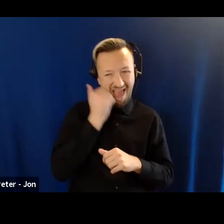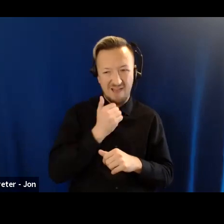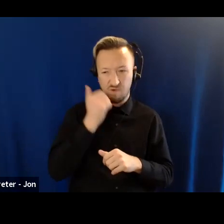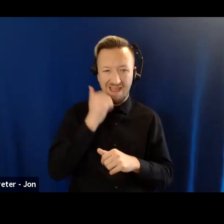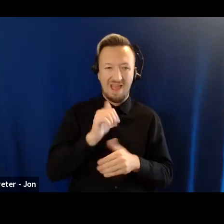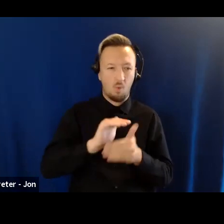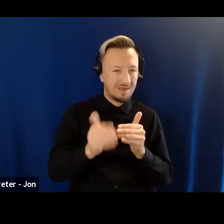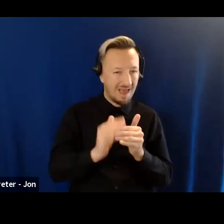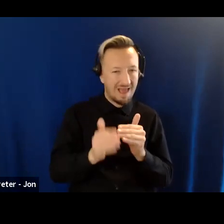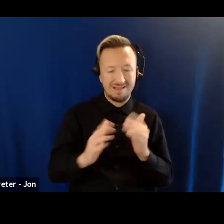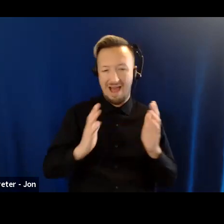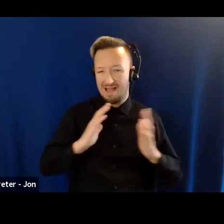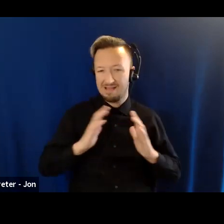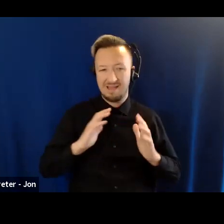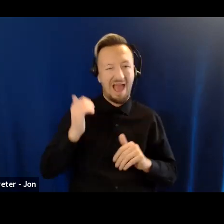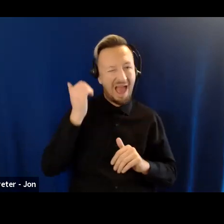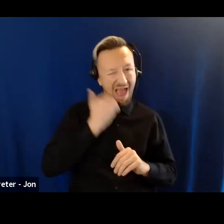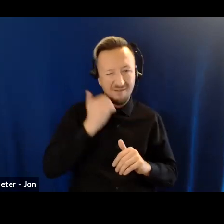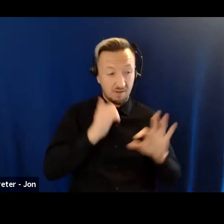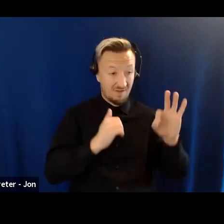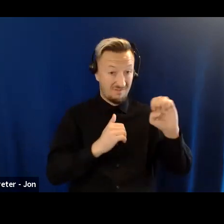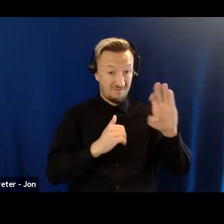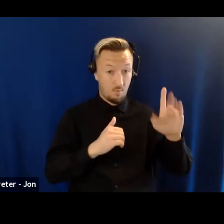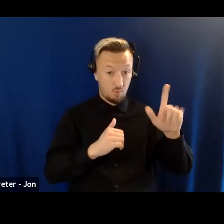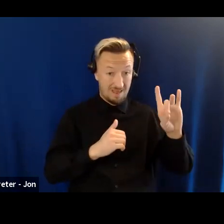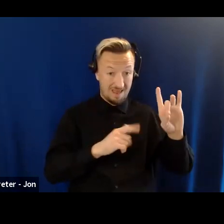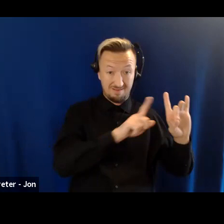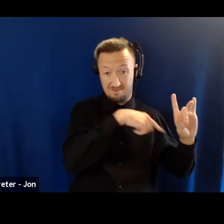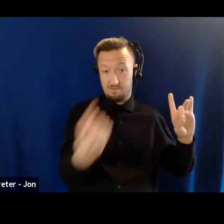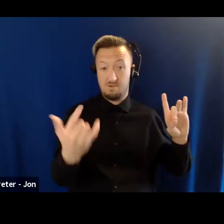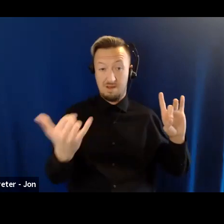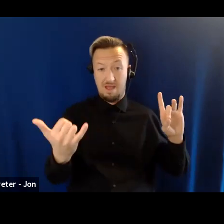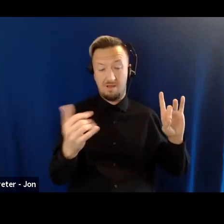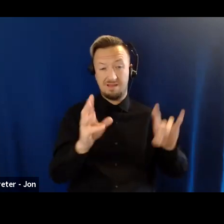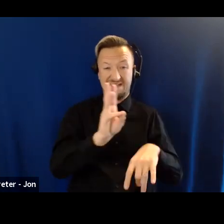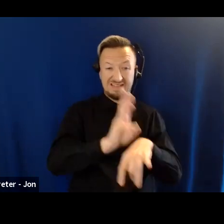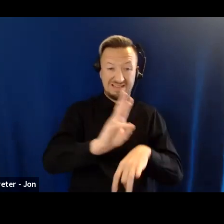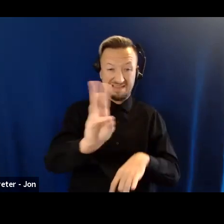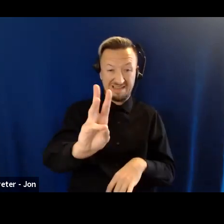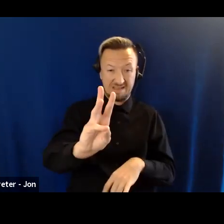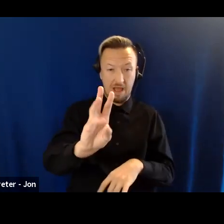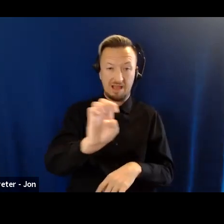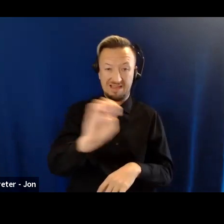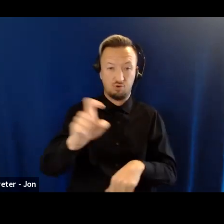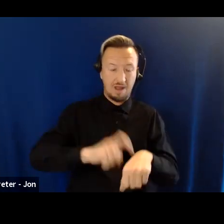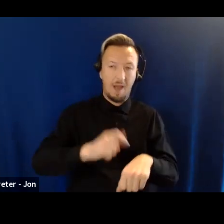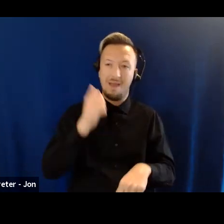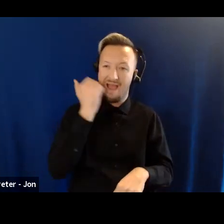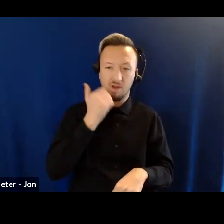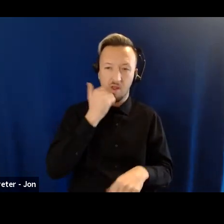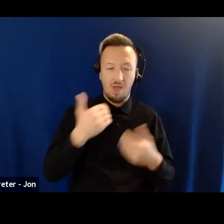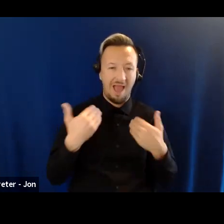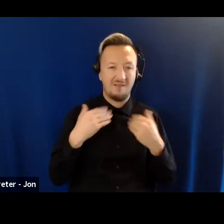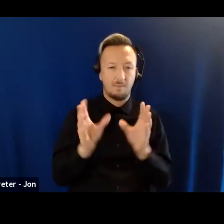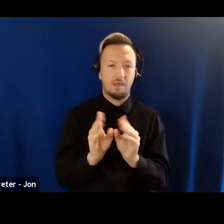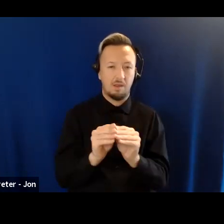weekends, holidays, and all, since February 28th, 6 p.m. Eastern time each and every day. And do encourage folks to reach out to us if